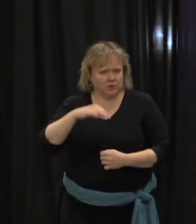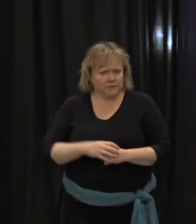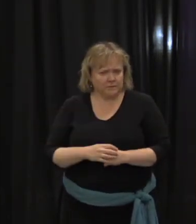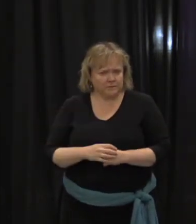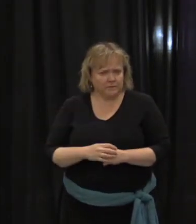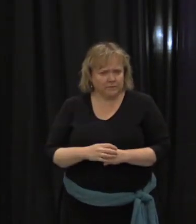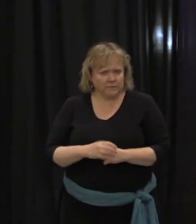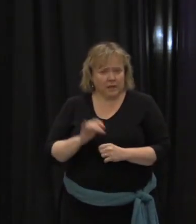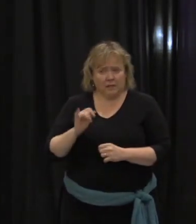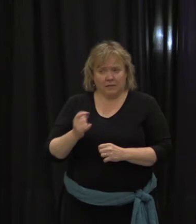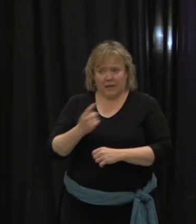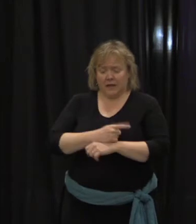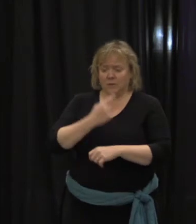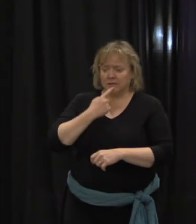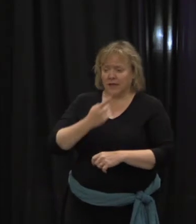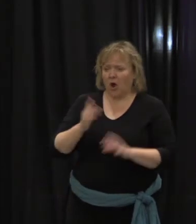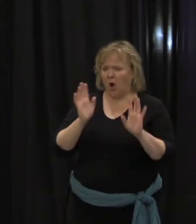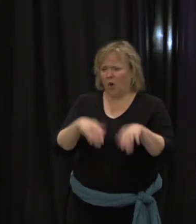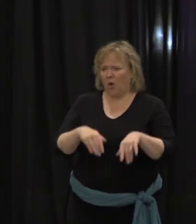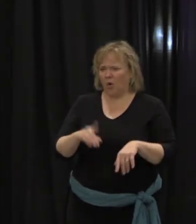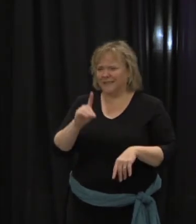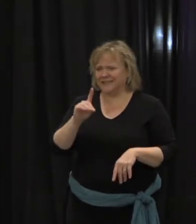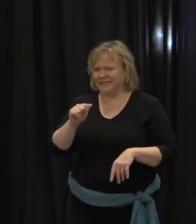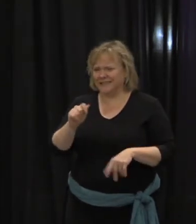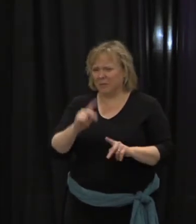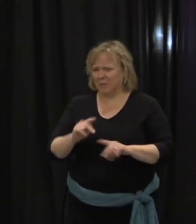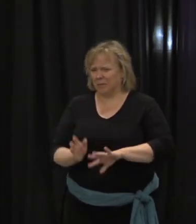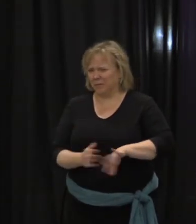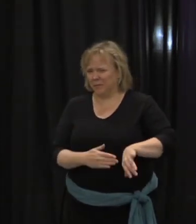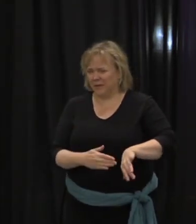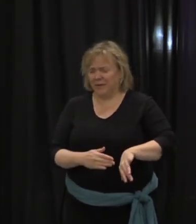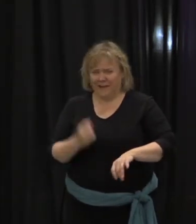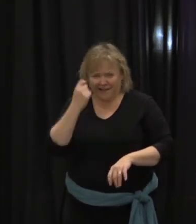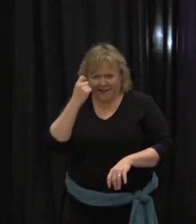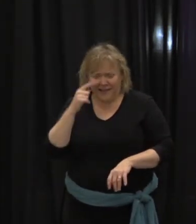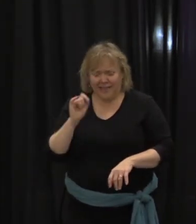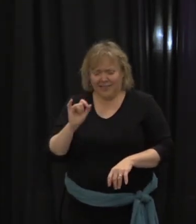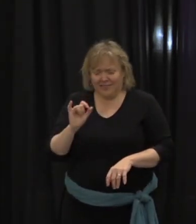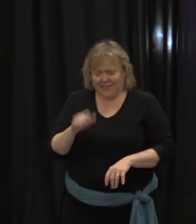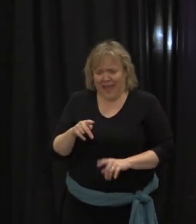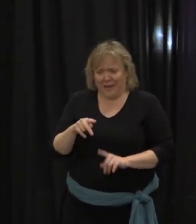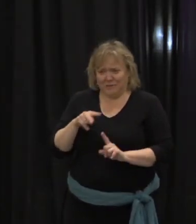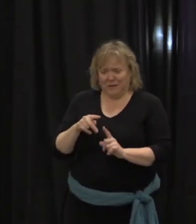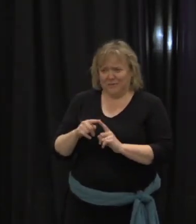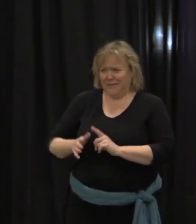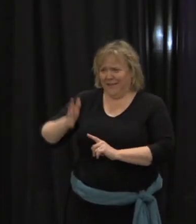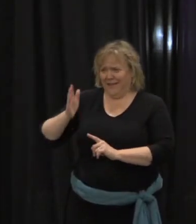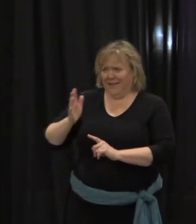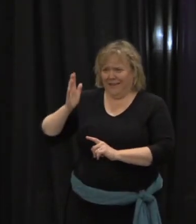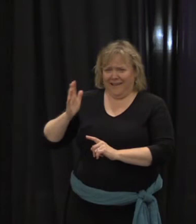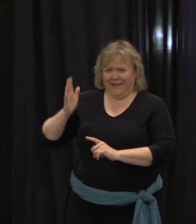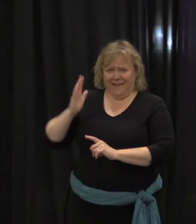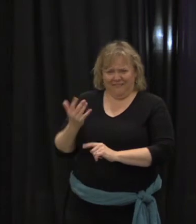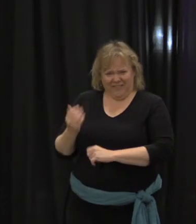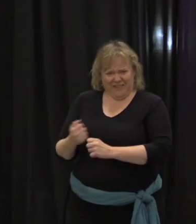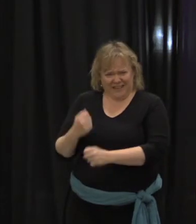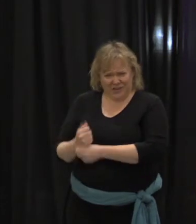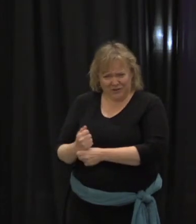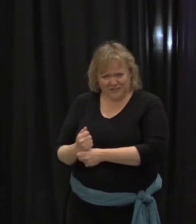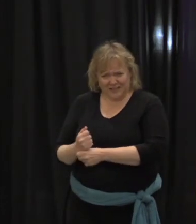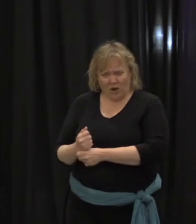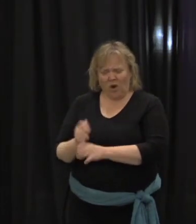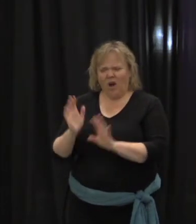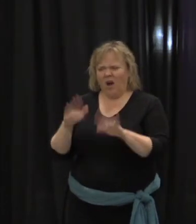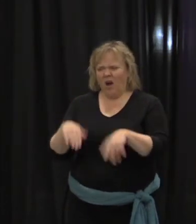are over. This is so 15 years ago, people. The days of pretending like disability and ableism don't